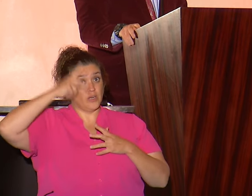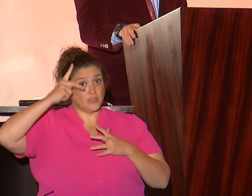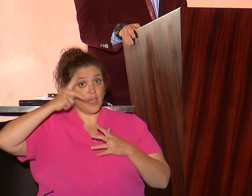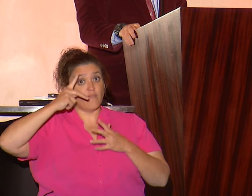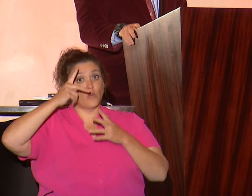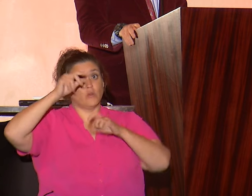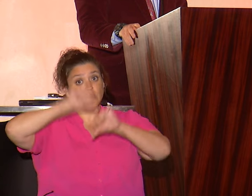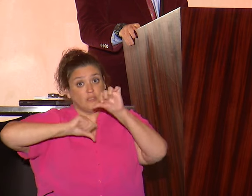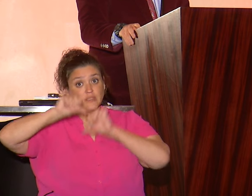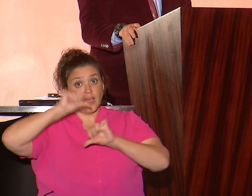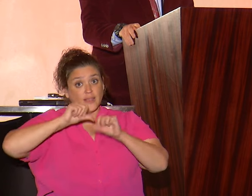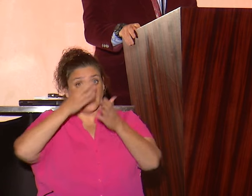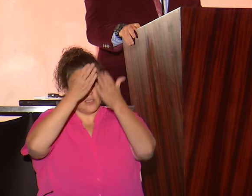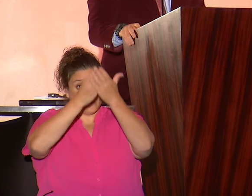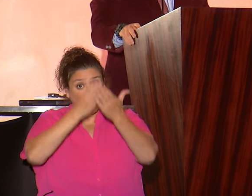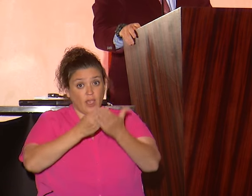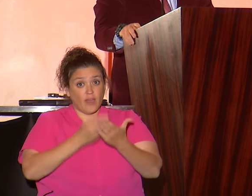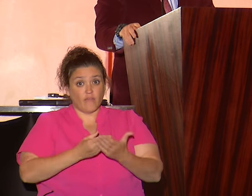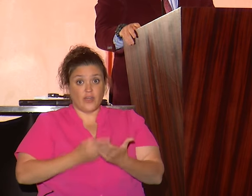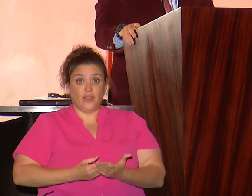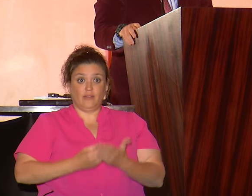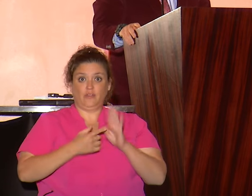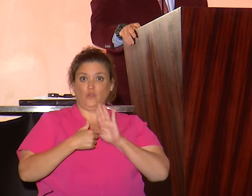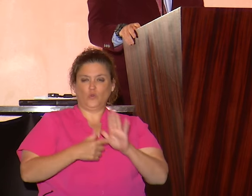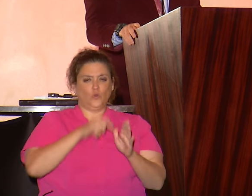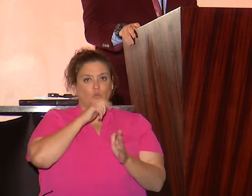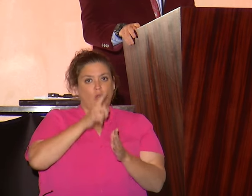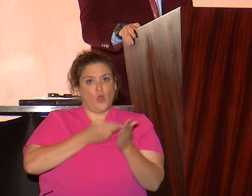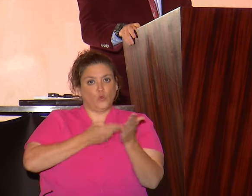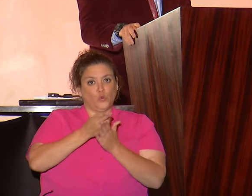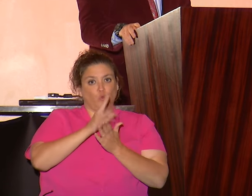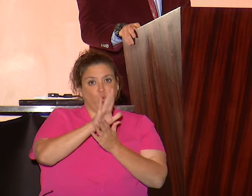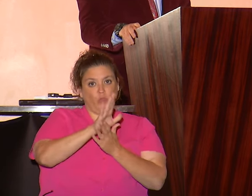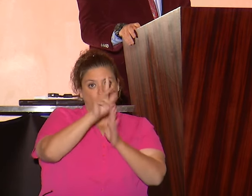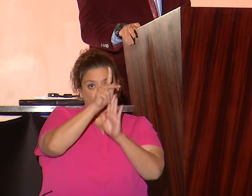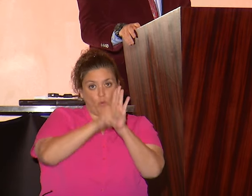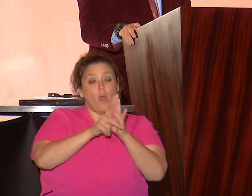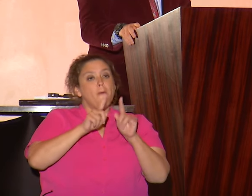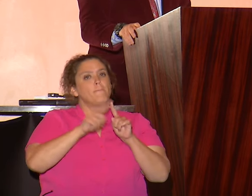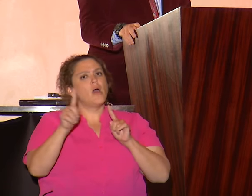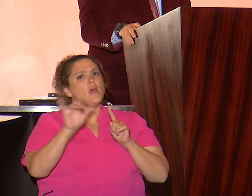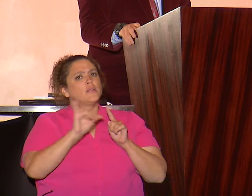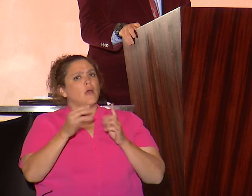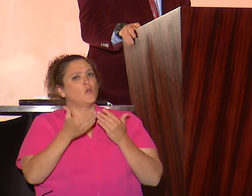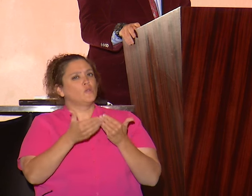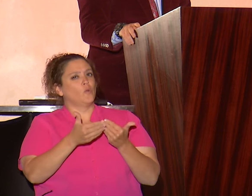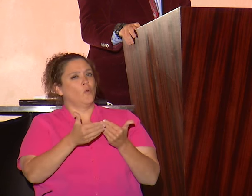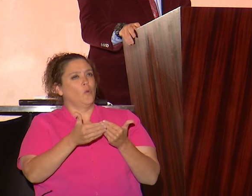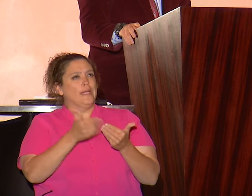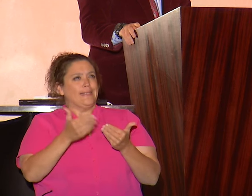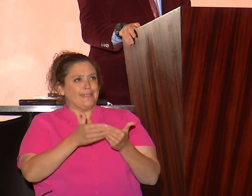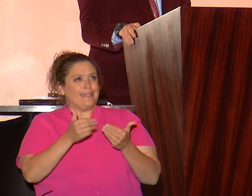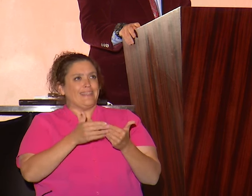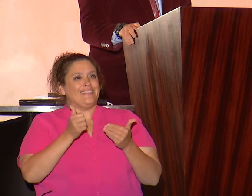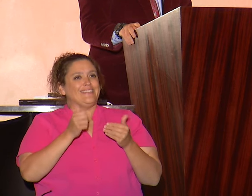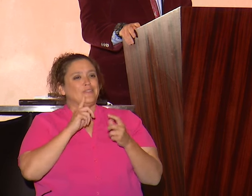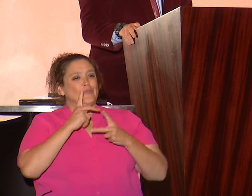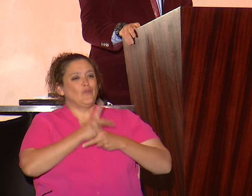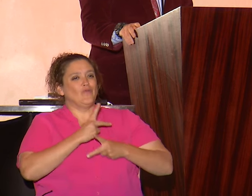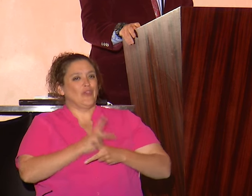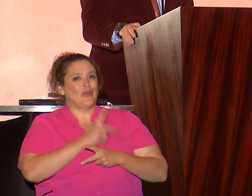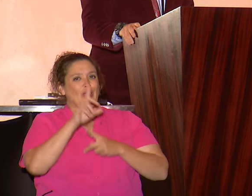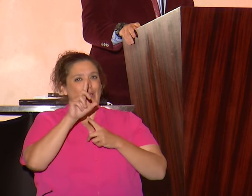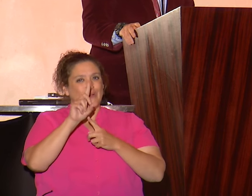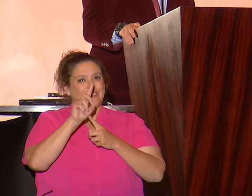that serves to refute religious claims generally, it is specifically vulnerable to modern DNA testing that